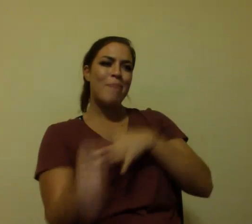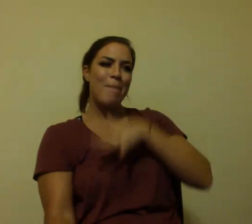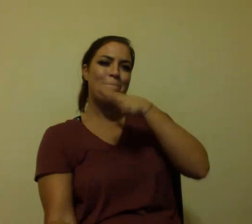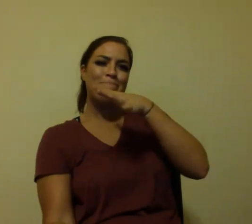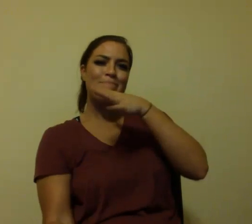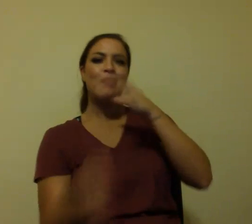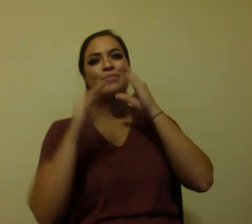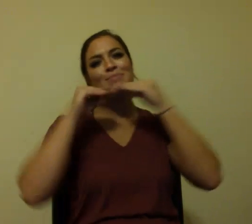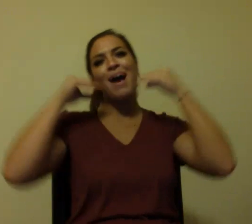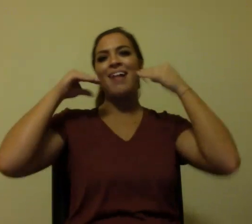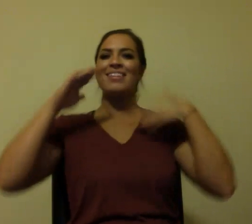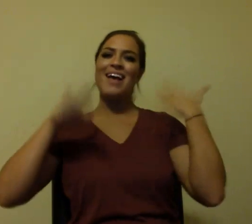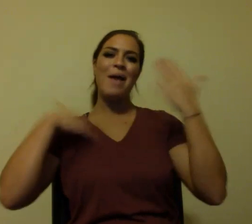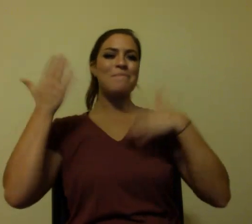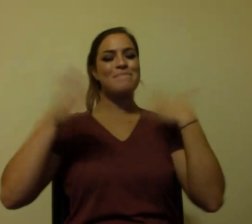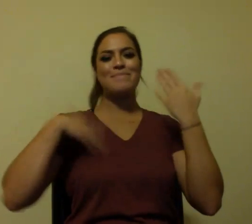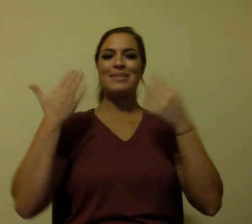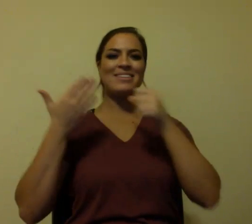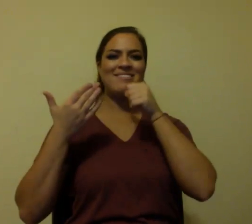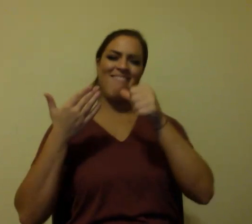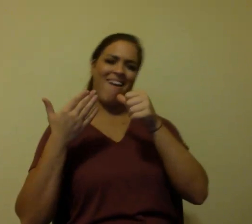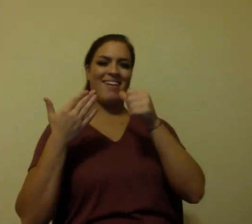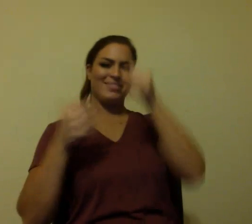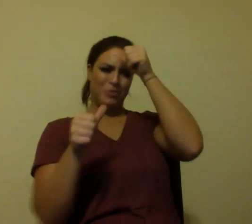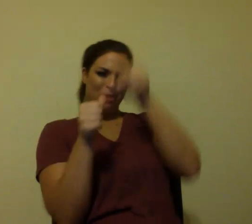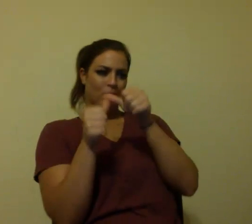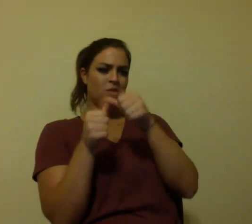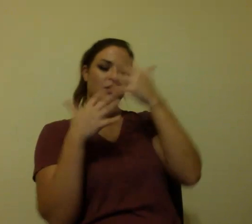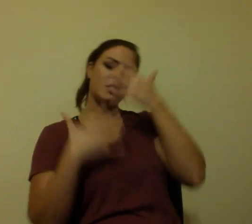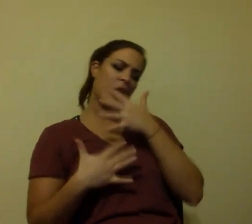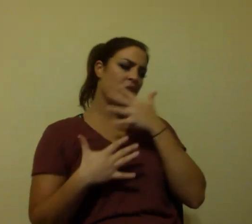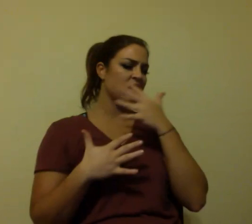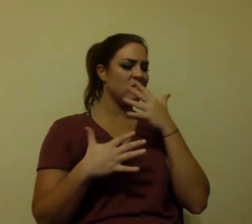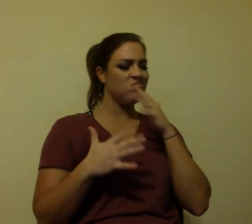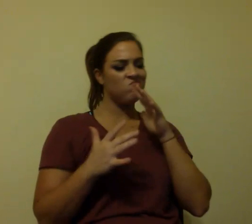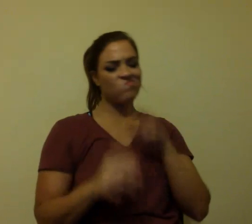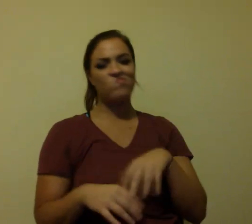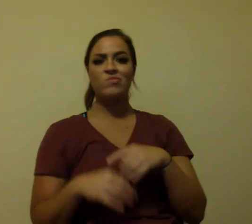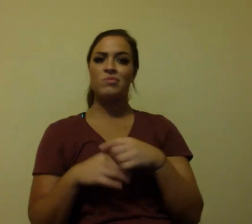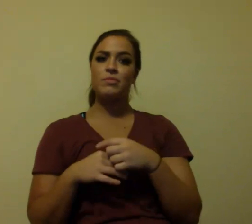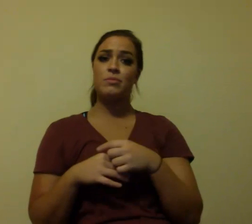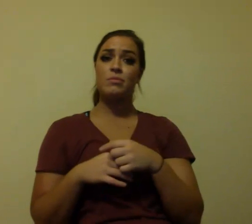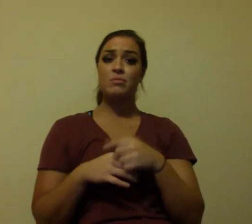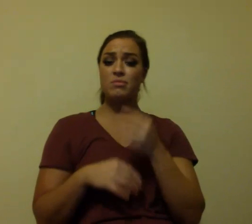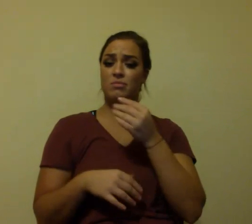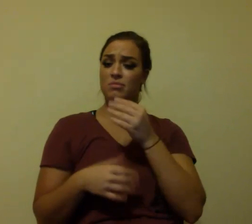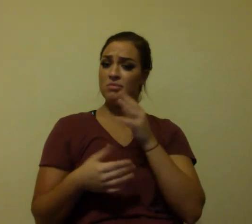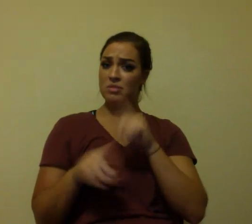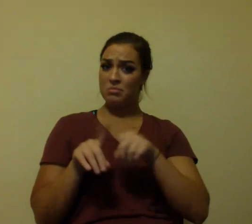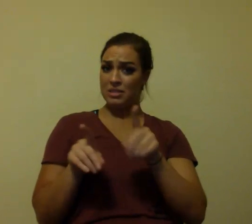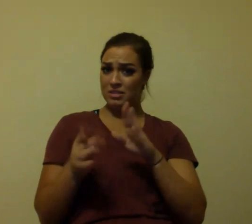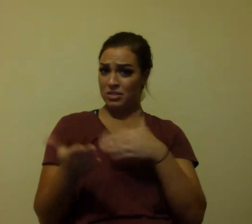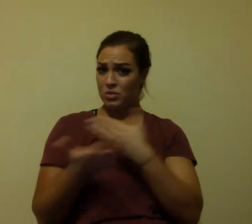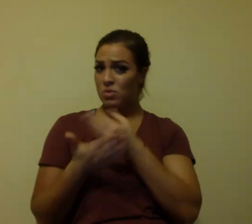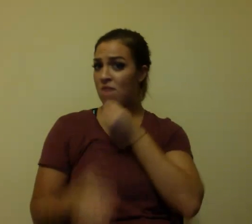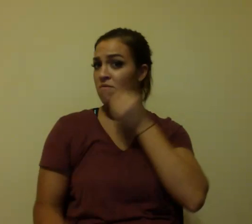But shortly after we got home that night, Lincoln said he didn't feel well. A few minutes later, he